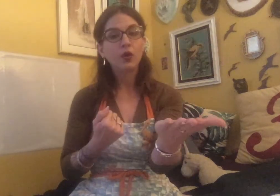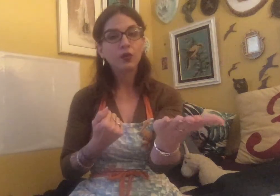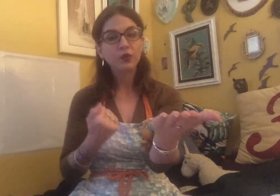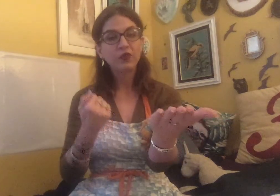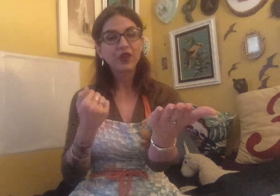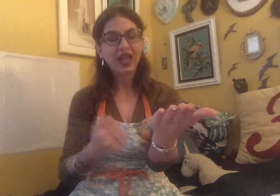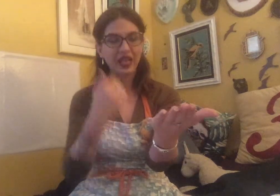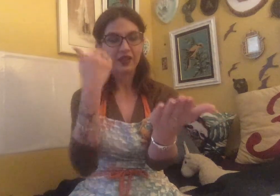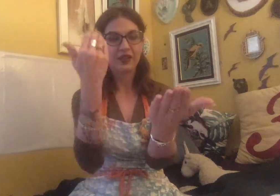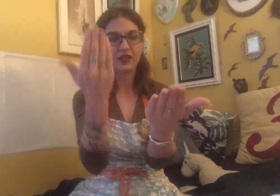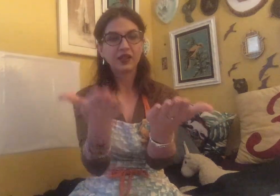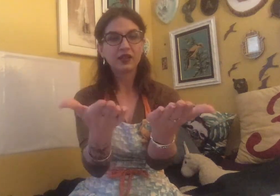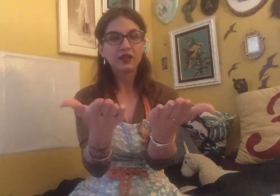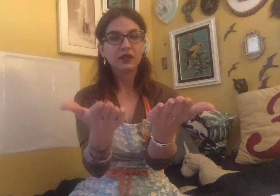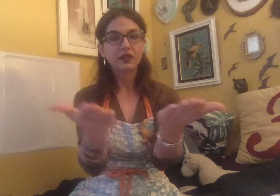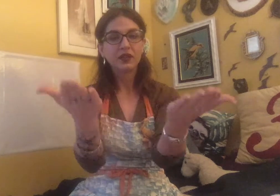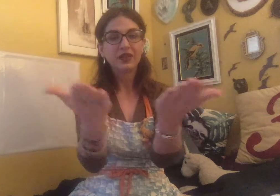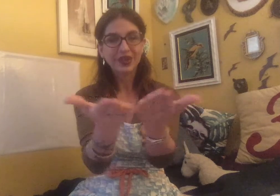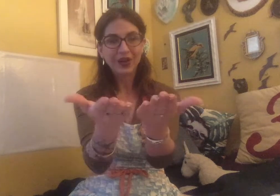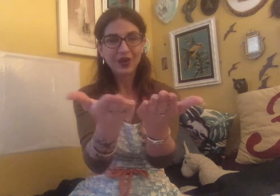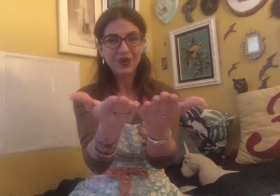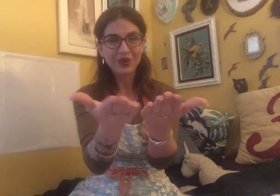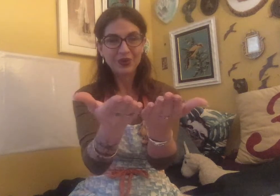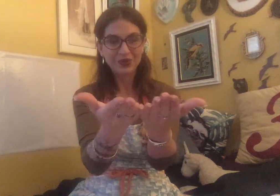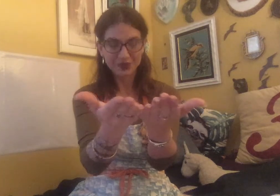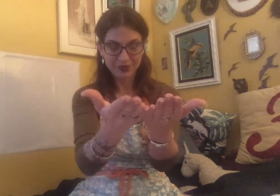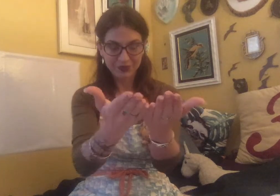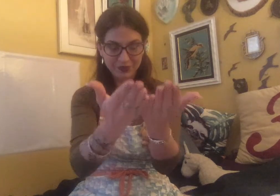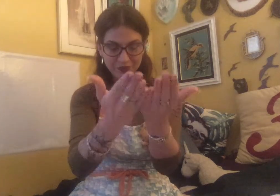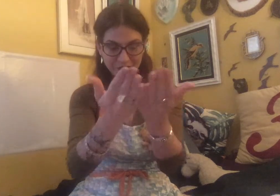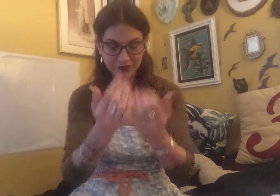Ove, add the cove.